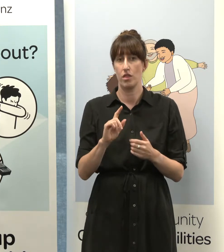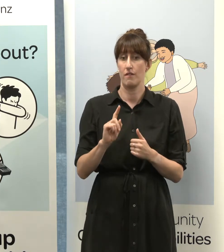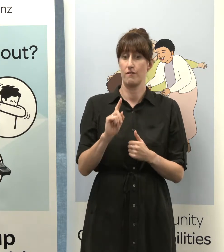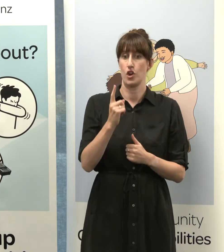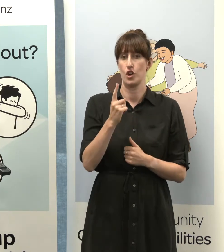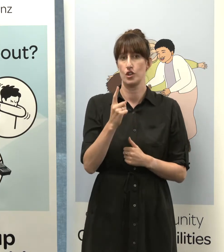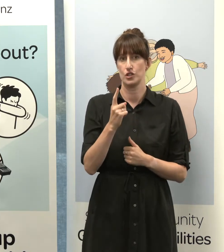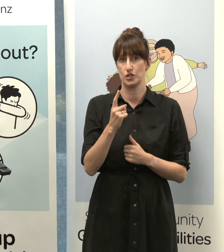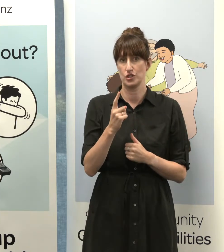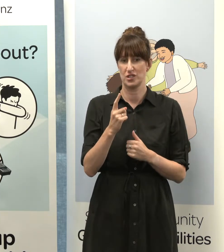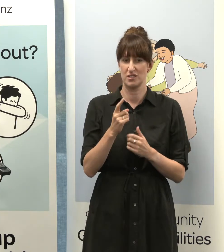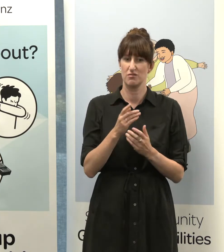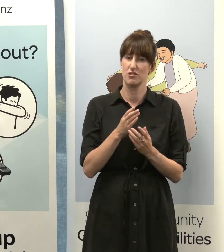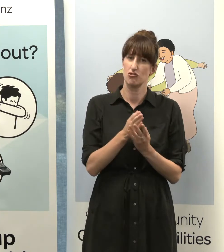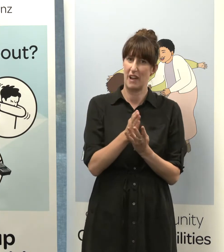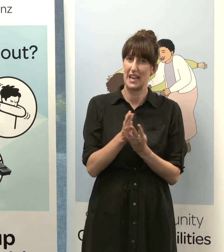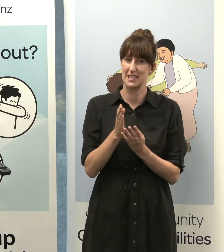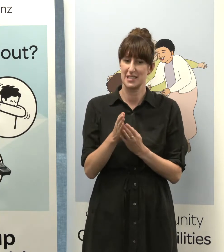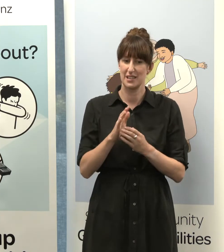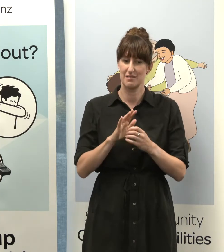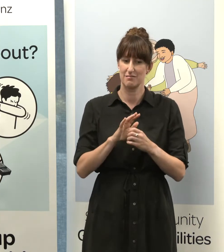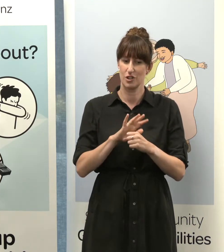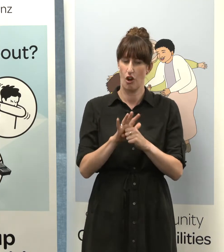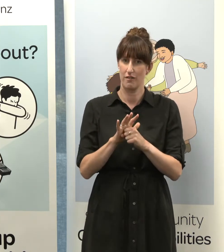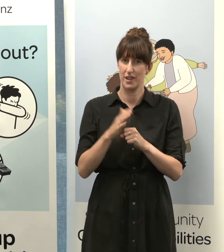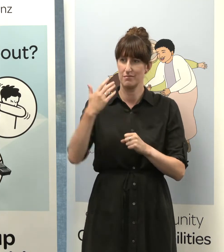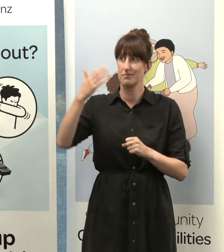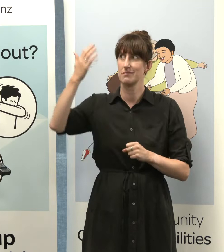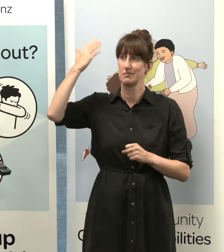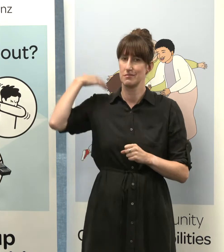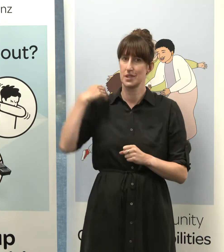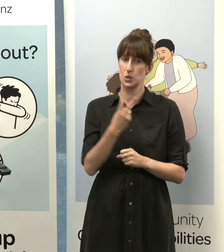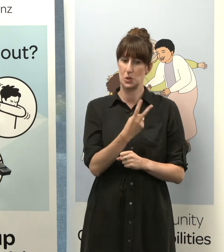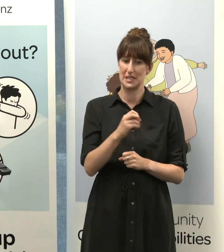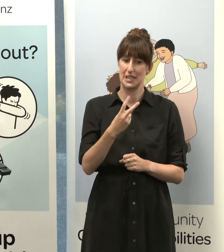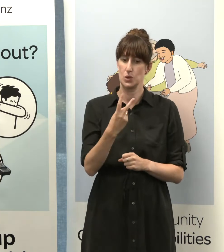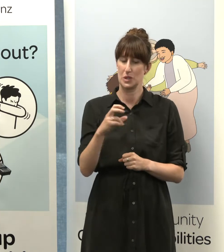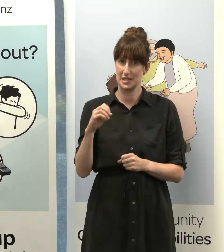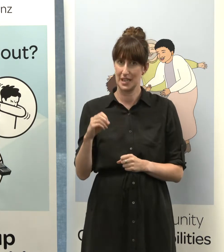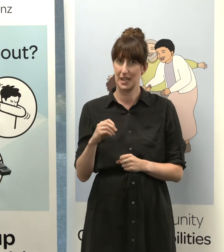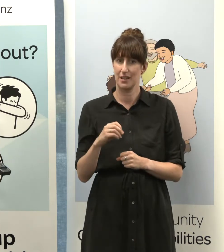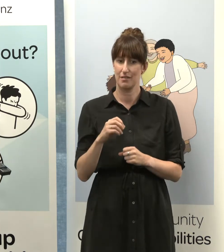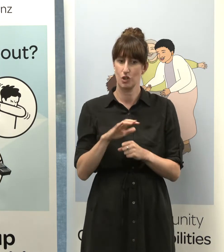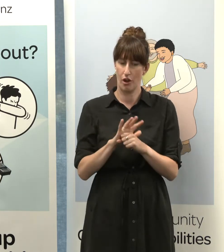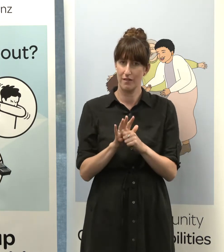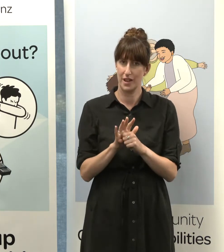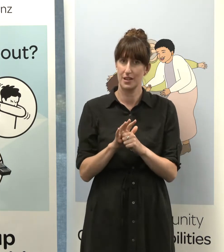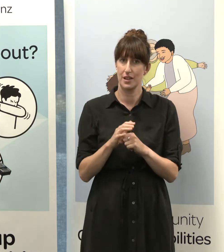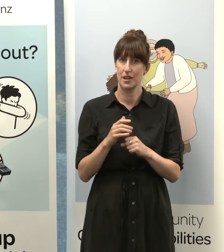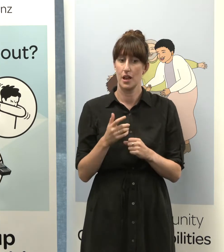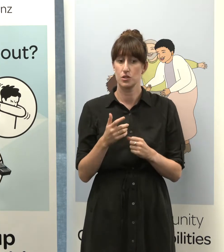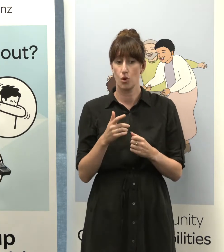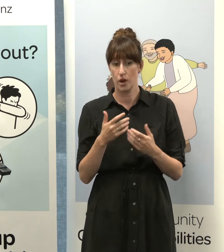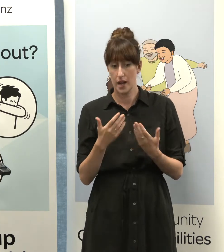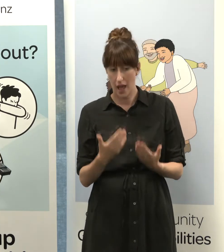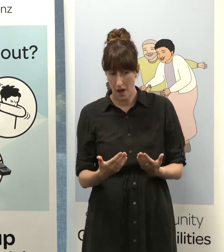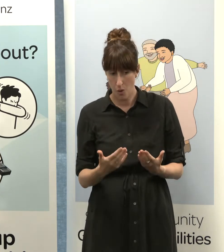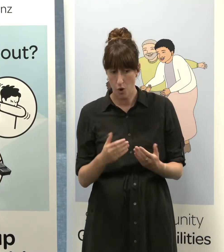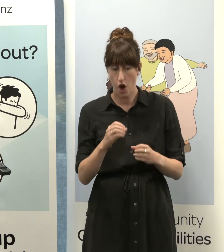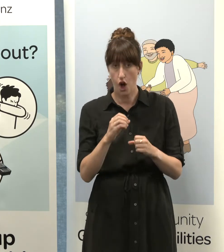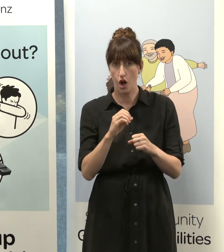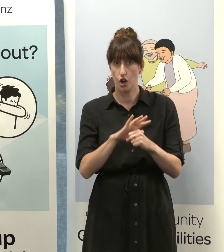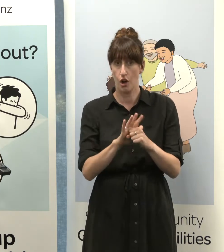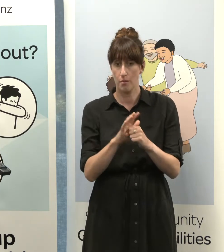to see and most pertinent to New Zealand is what the rate of long COVID symptoms are for people who have been infected with Omicron.